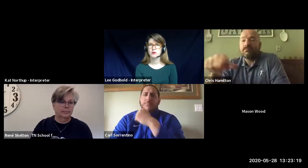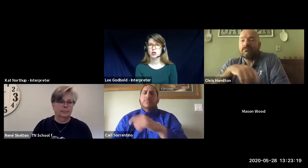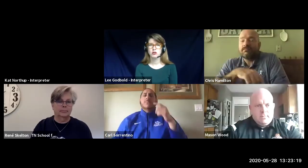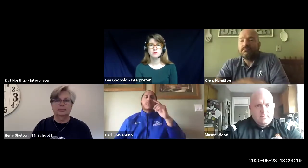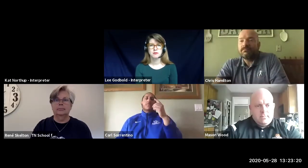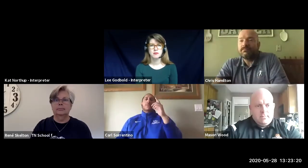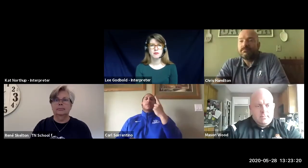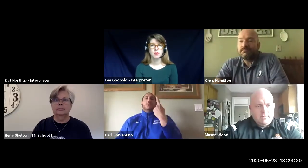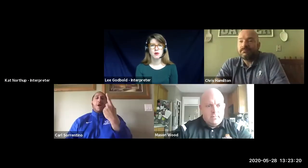Carl?